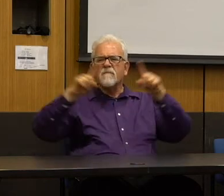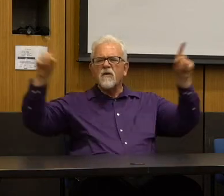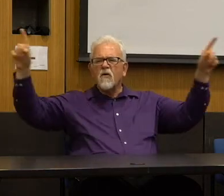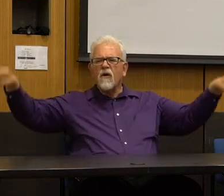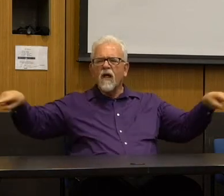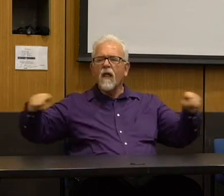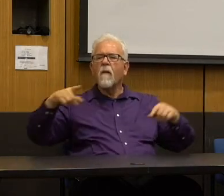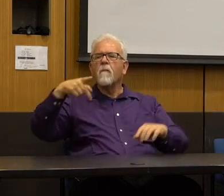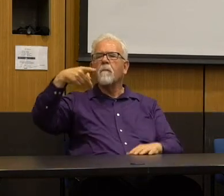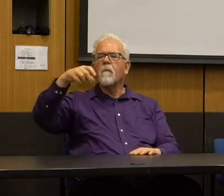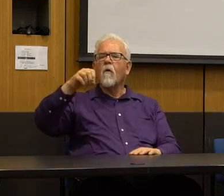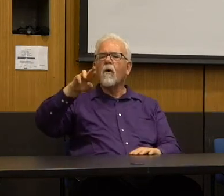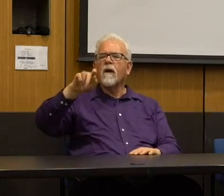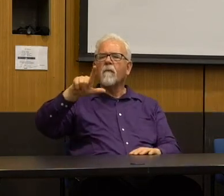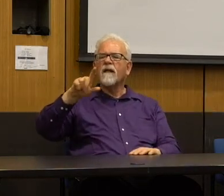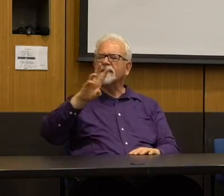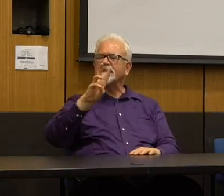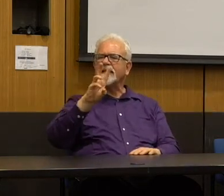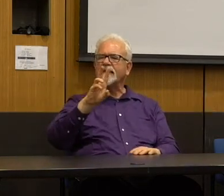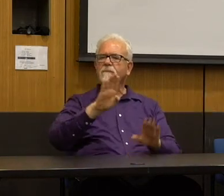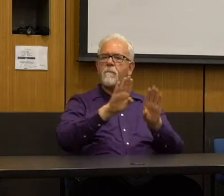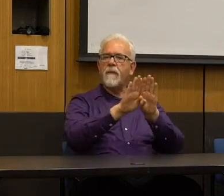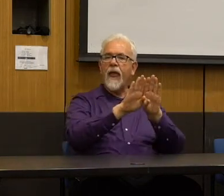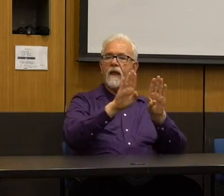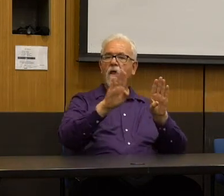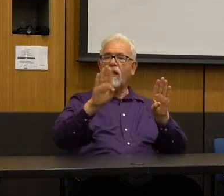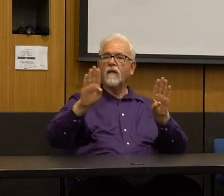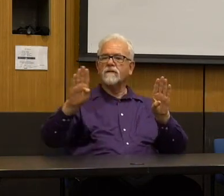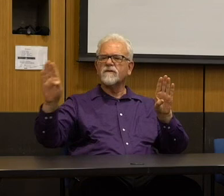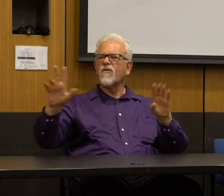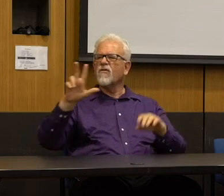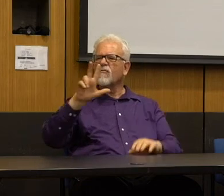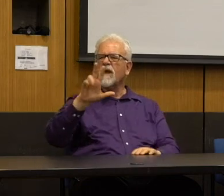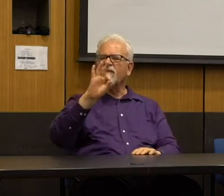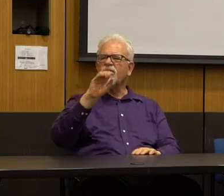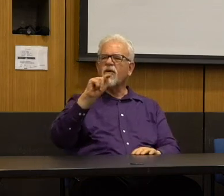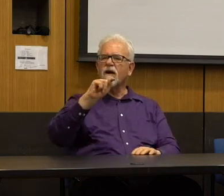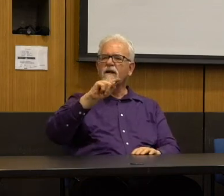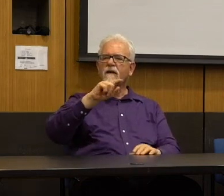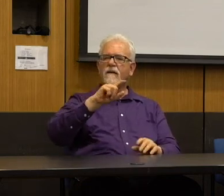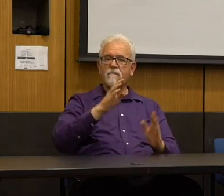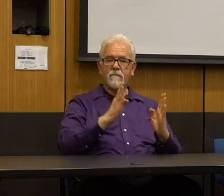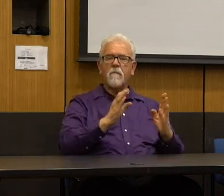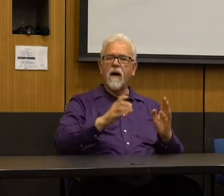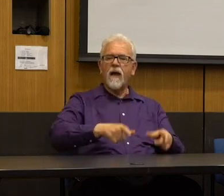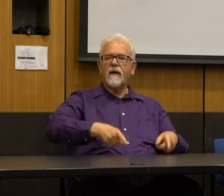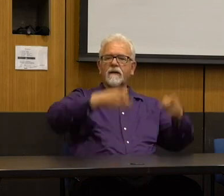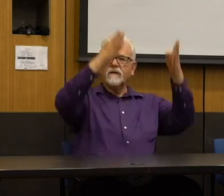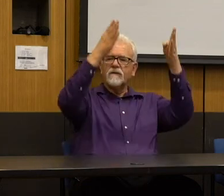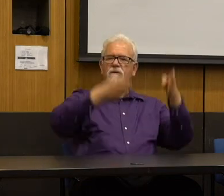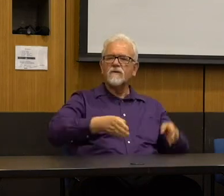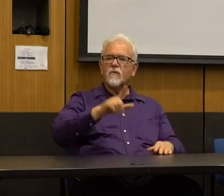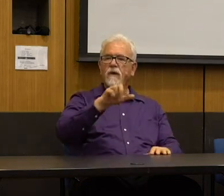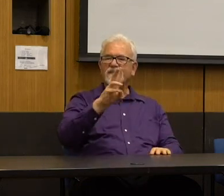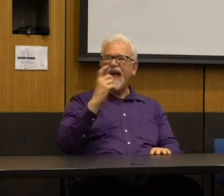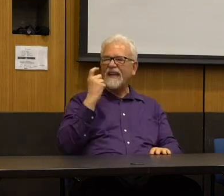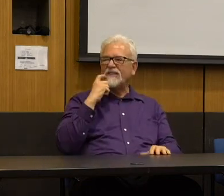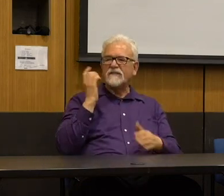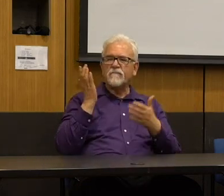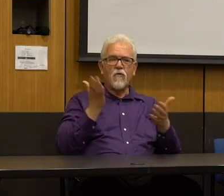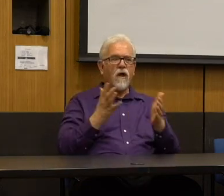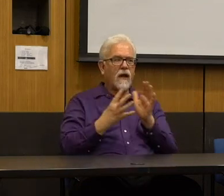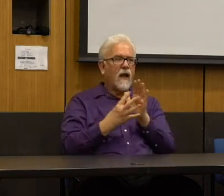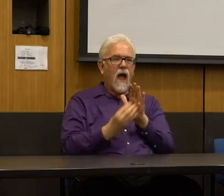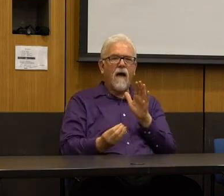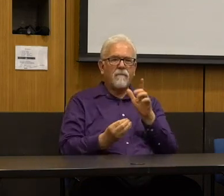It's portable. It's six panels that are 3 foot by 26. I just brought a